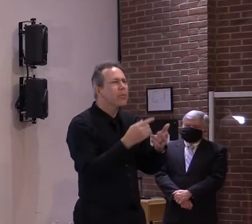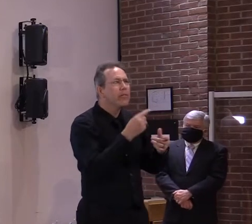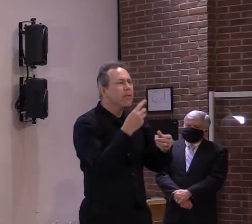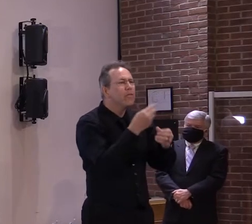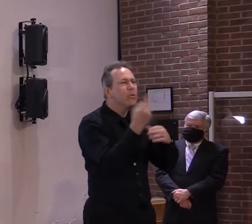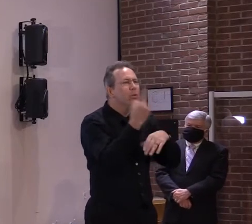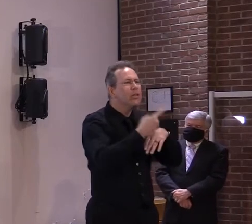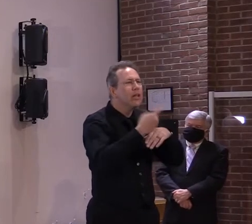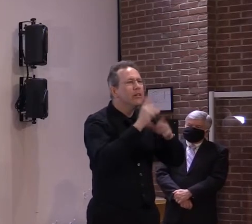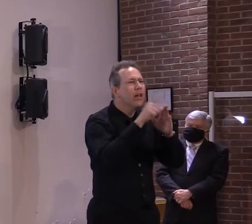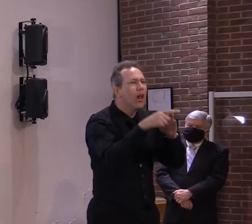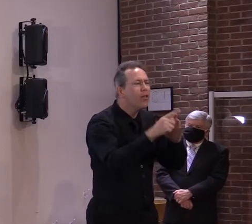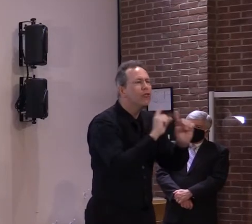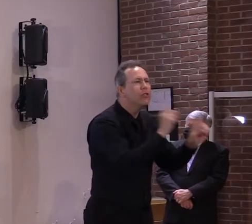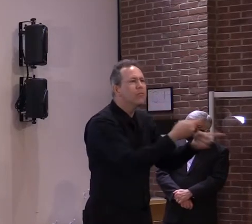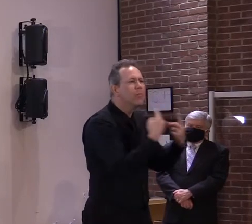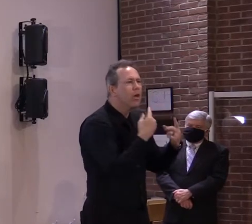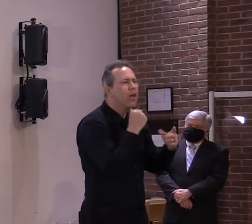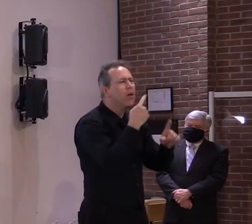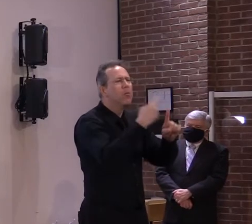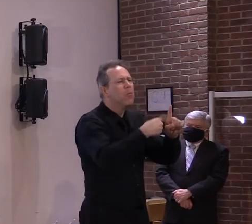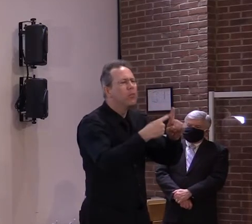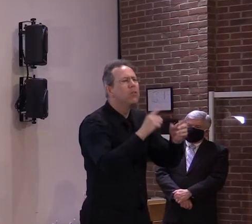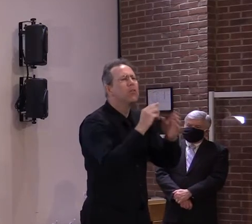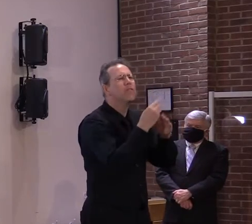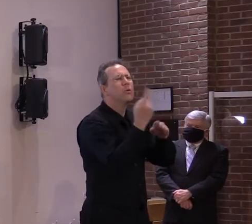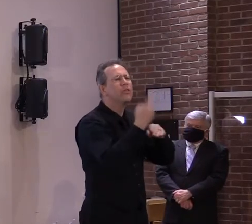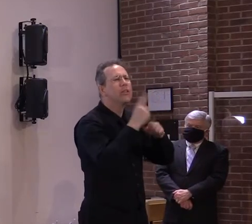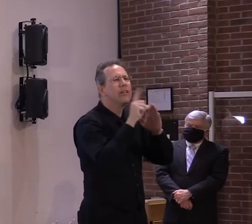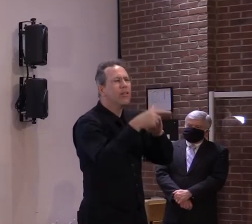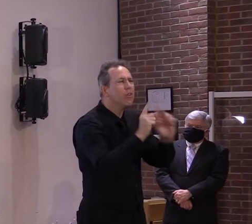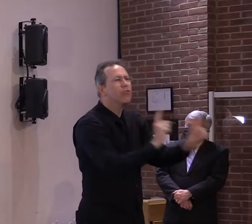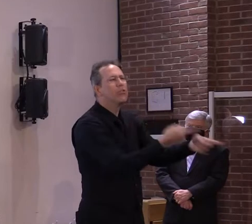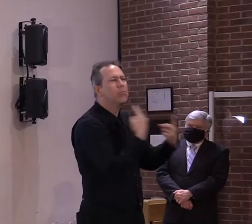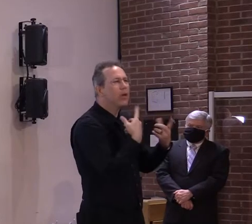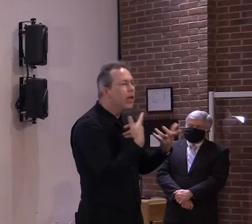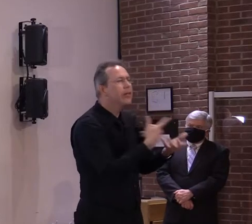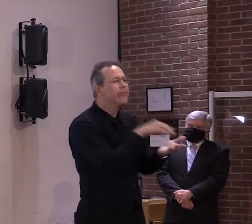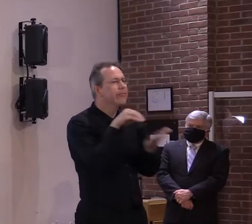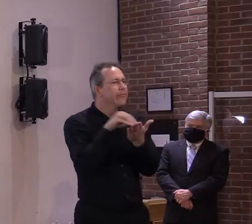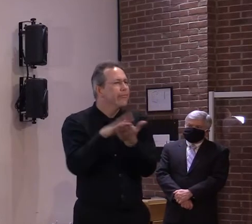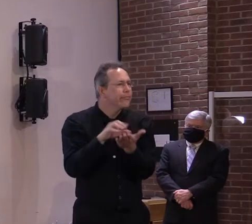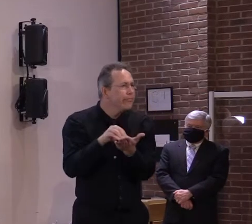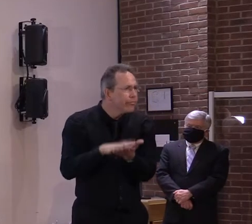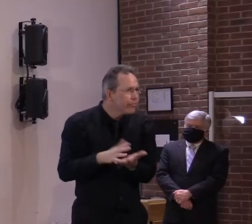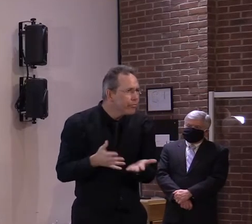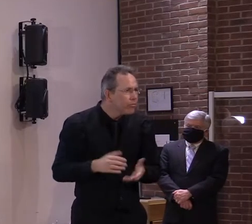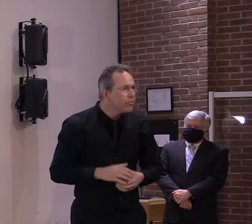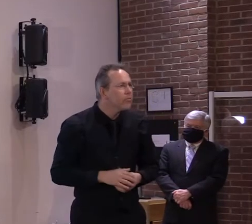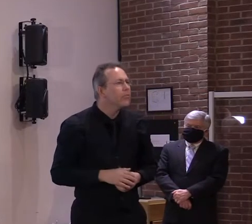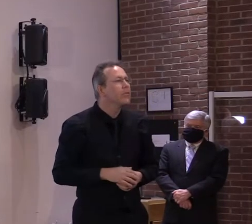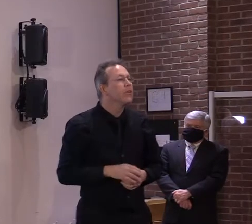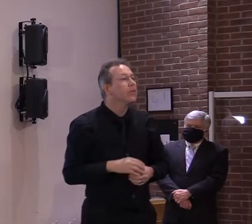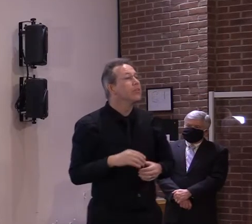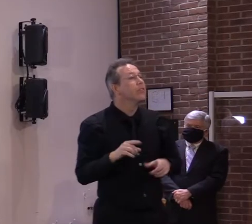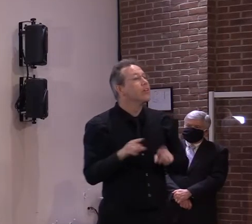a huge problem. And as the governor and Secretary Smith have said repeatedly here, we don't have as much insight into